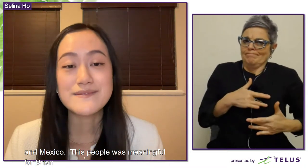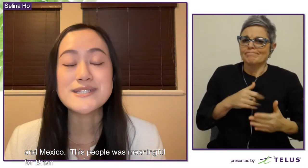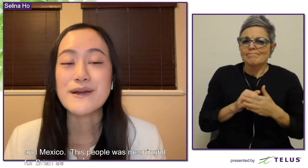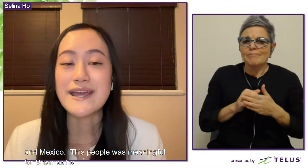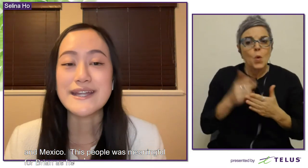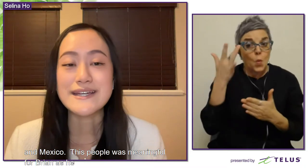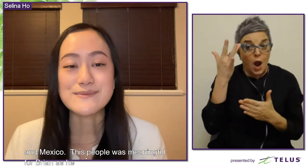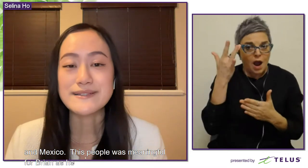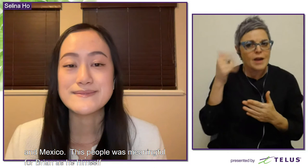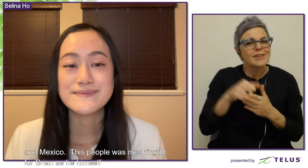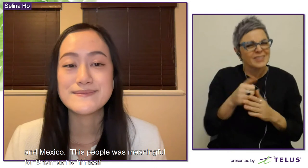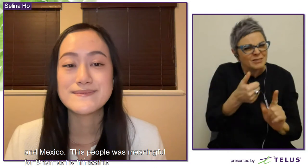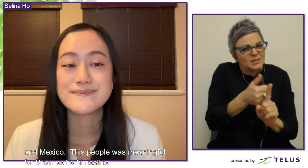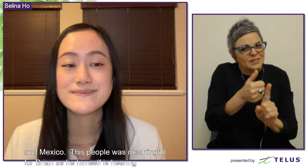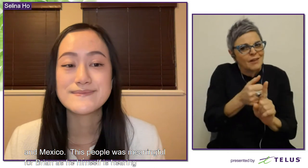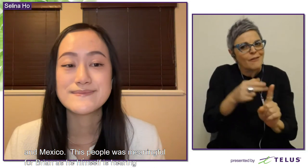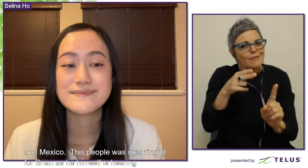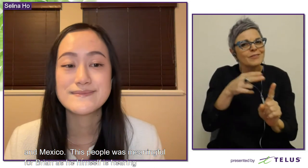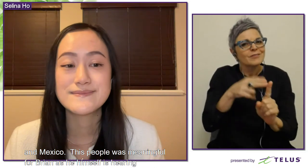Big welcome to Brian as well.